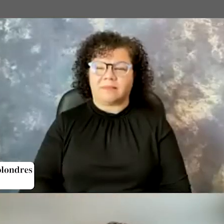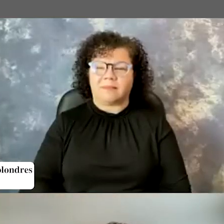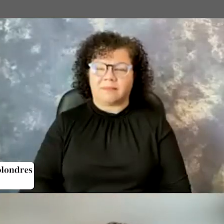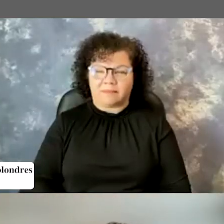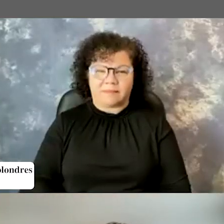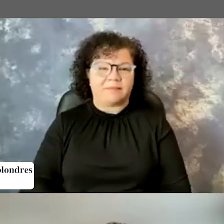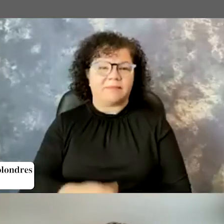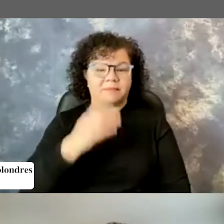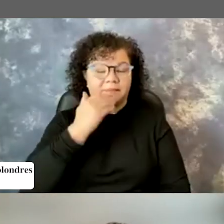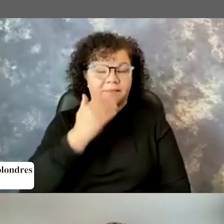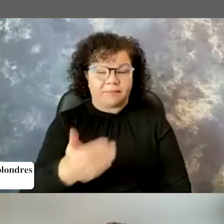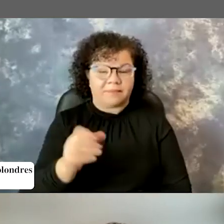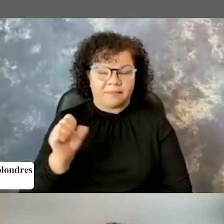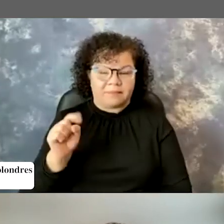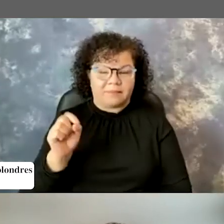Thank you, Stephen.